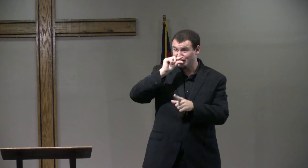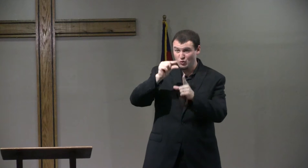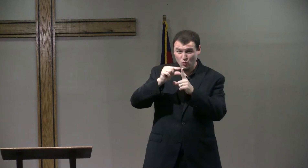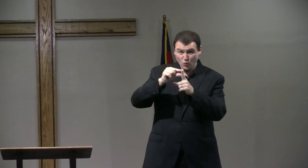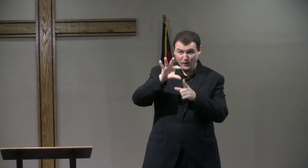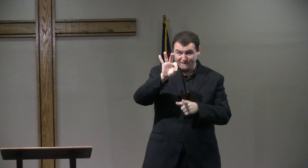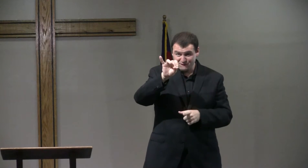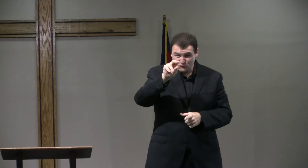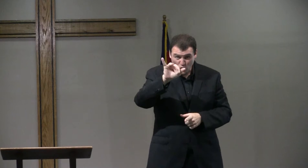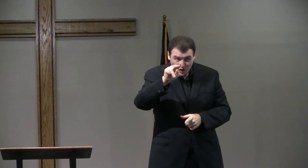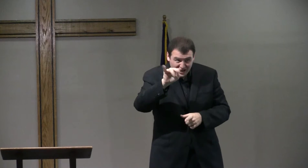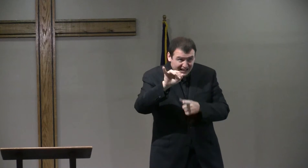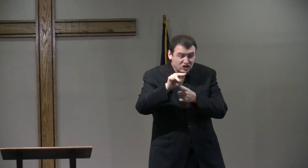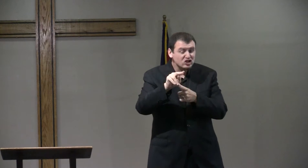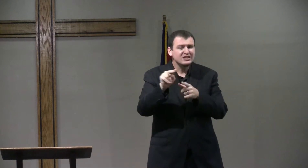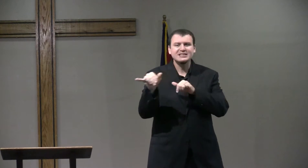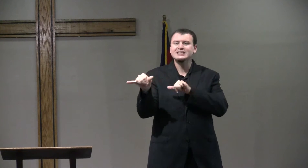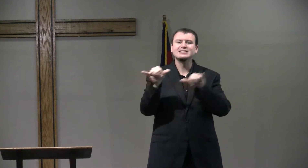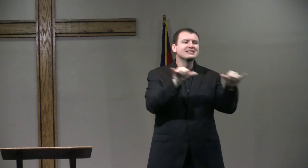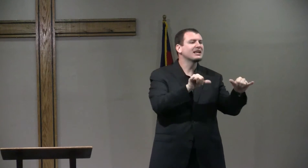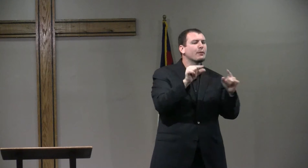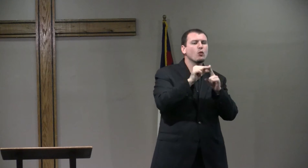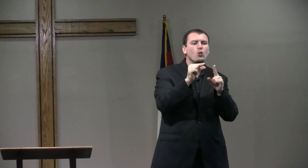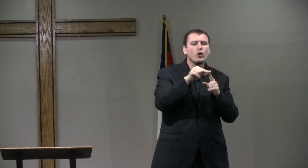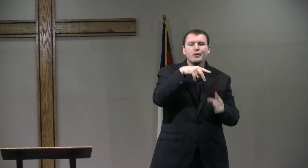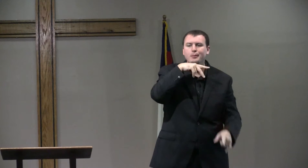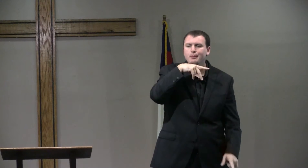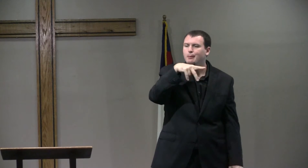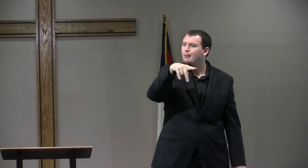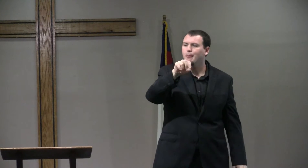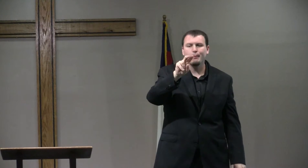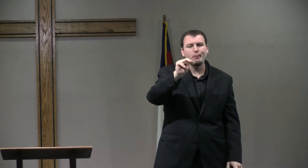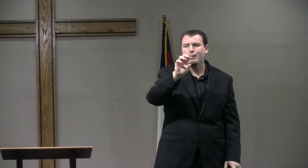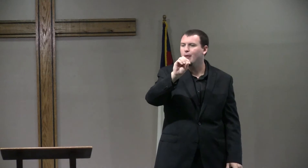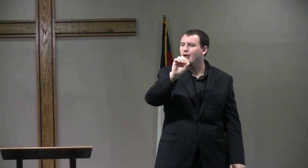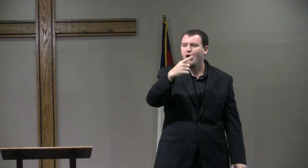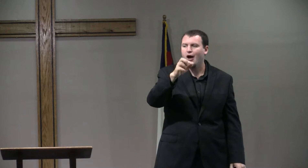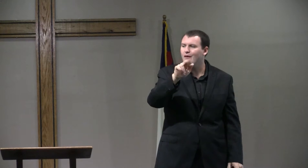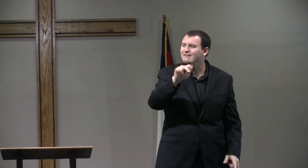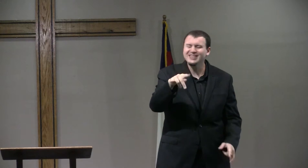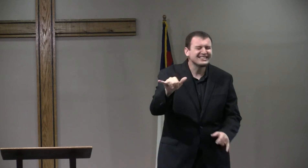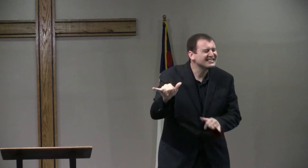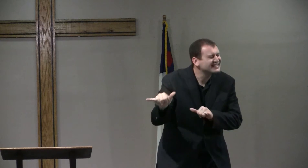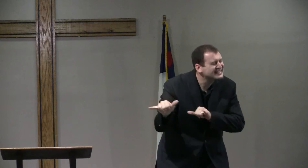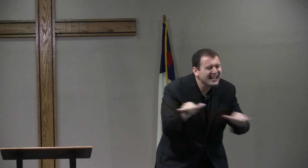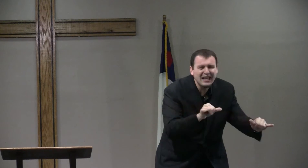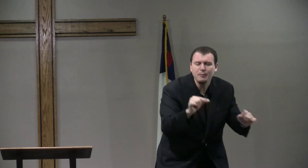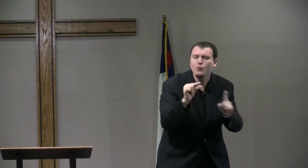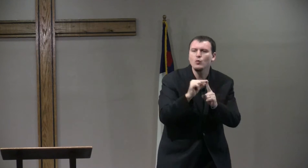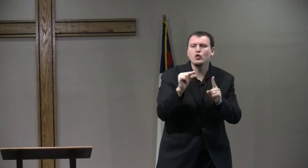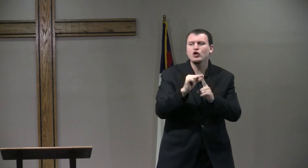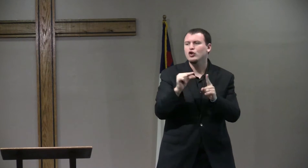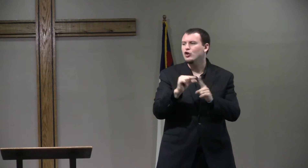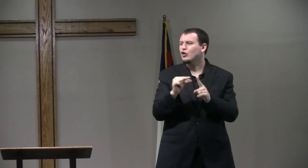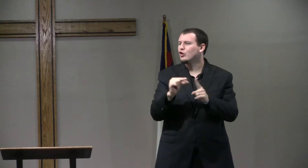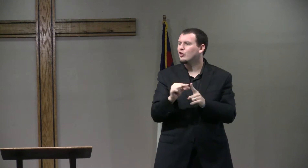fornication. The Greek word for fornication is the same